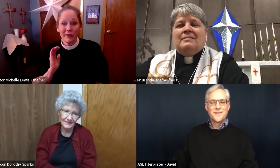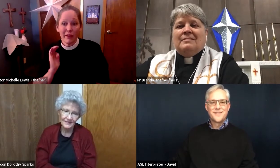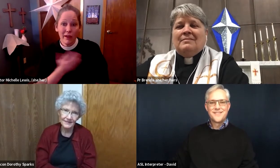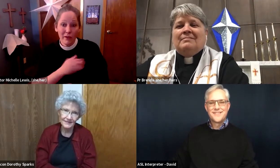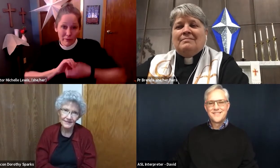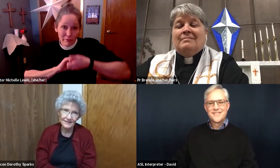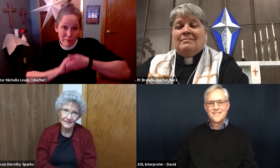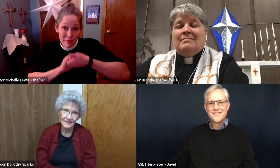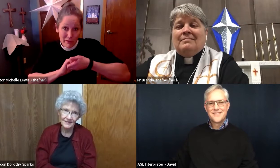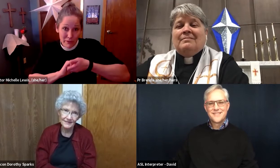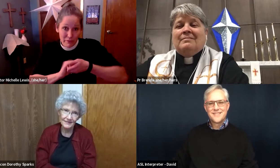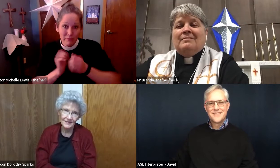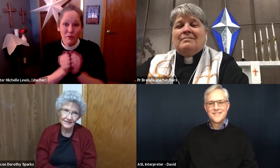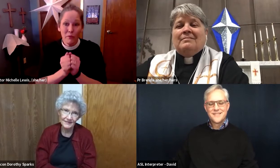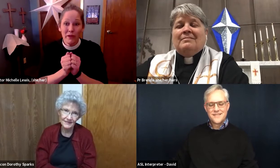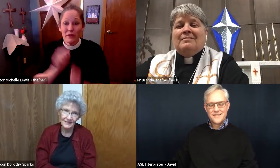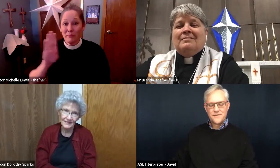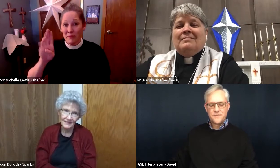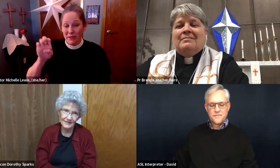learn.